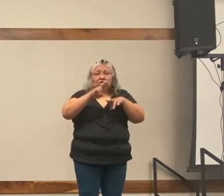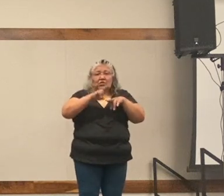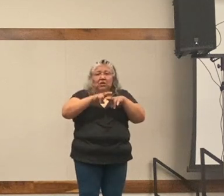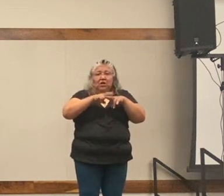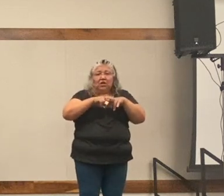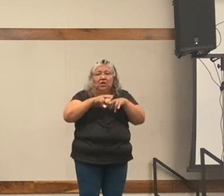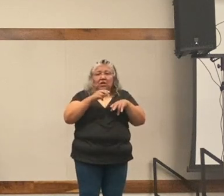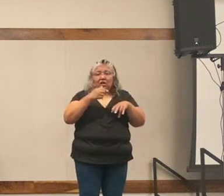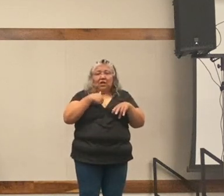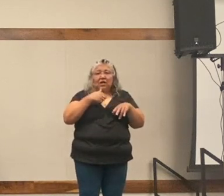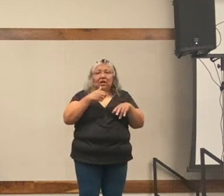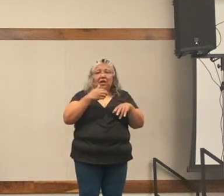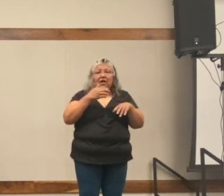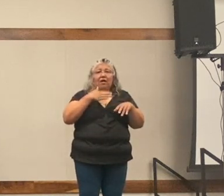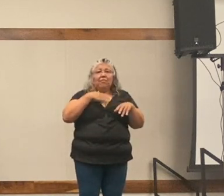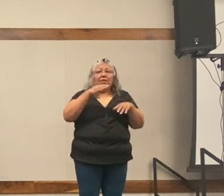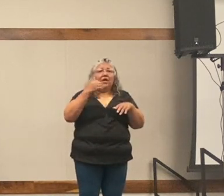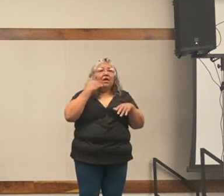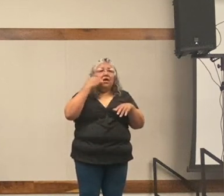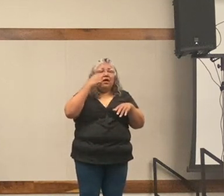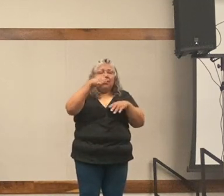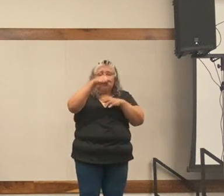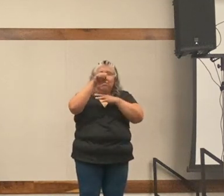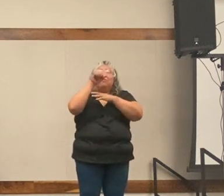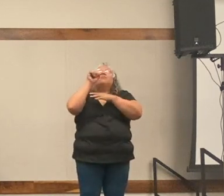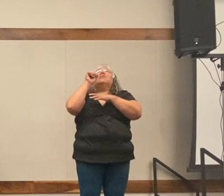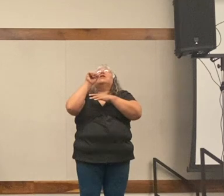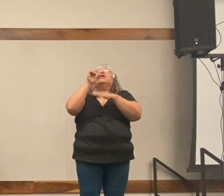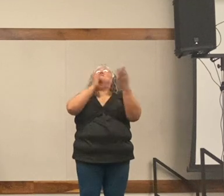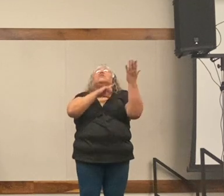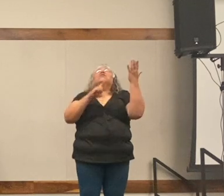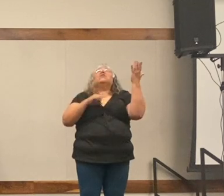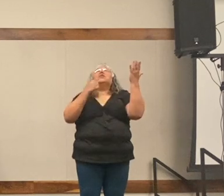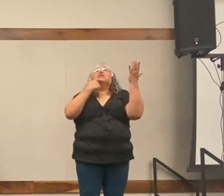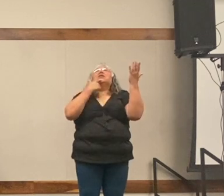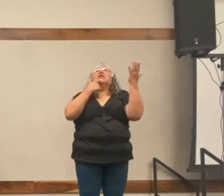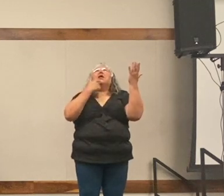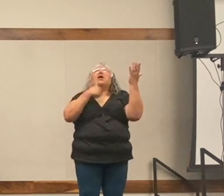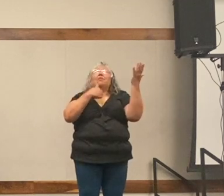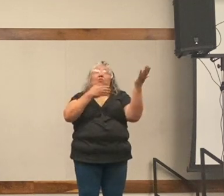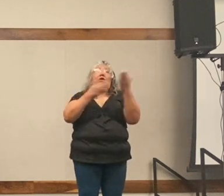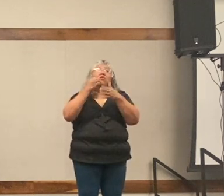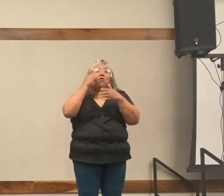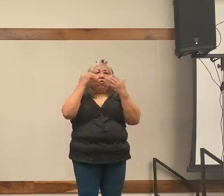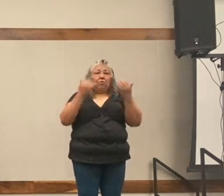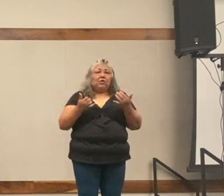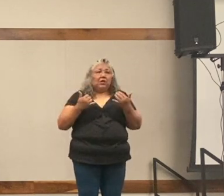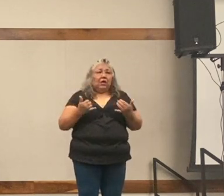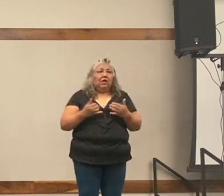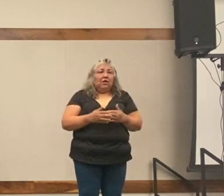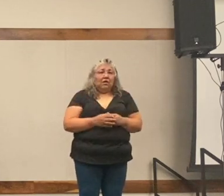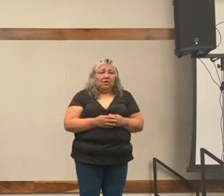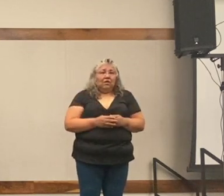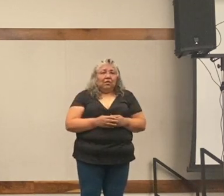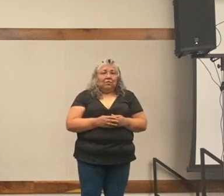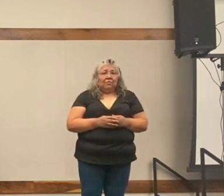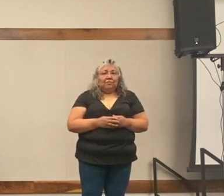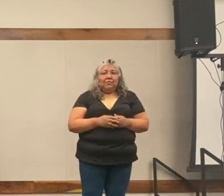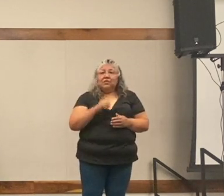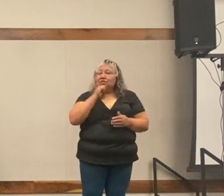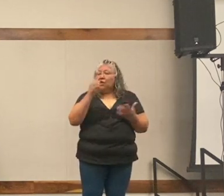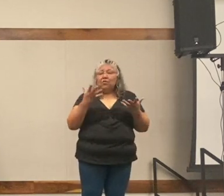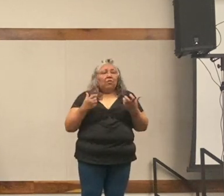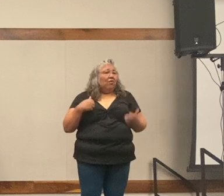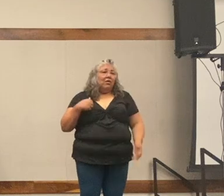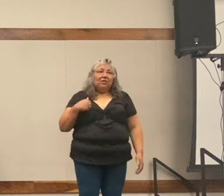I put my head back. And instantly when I put my head back, the Lord said, Jason, I'm bringing him home today. It's not what I